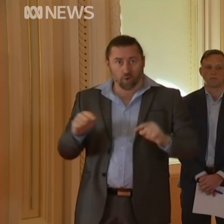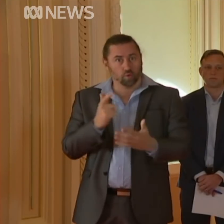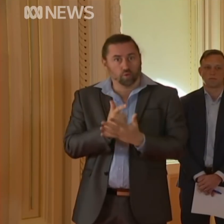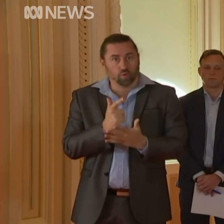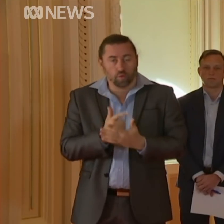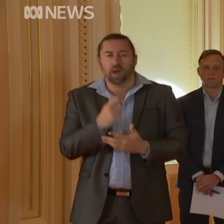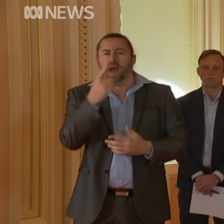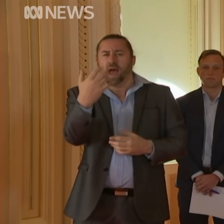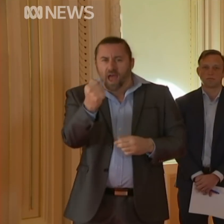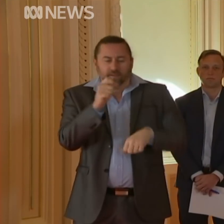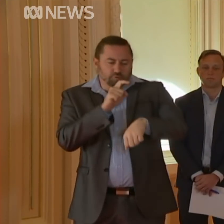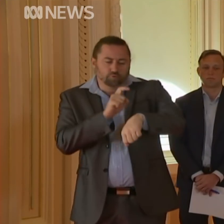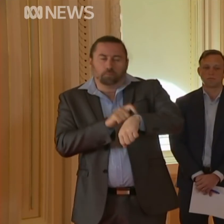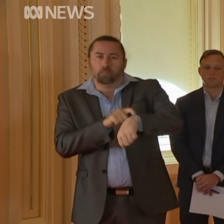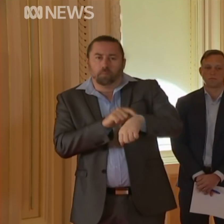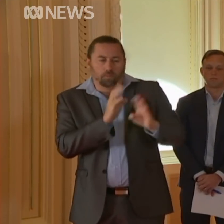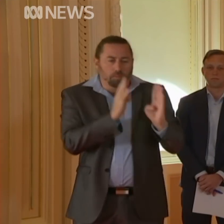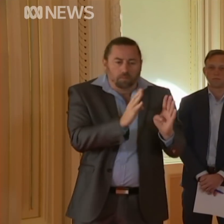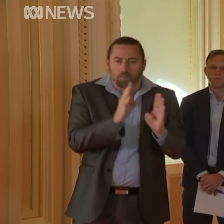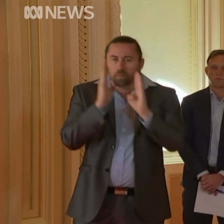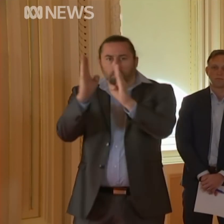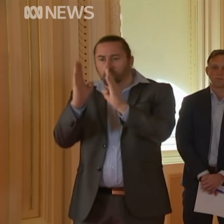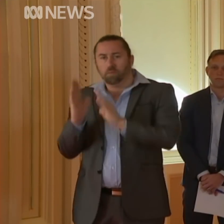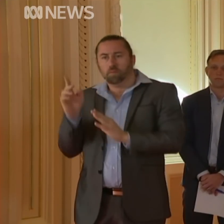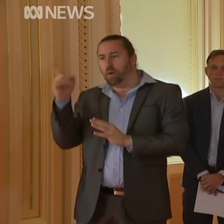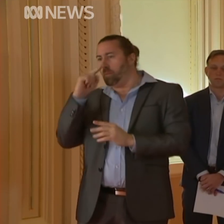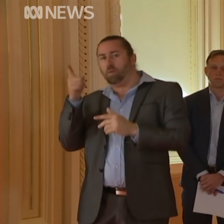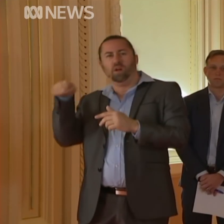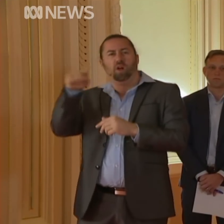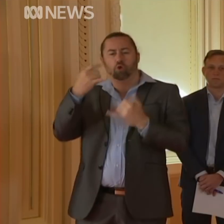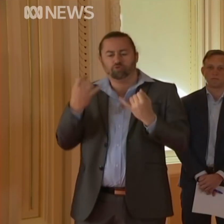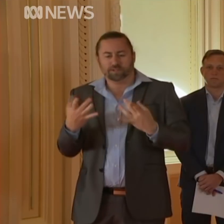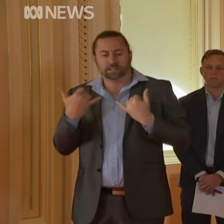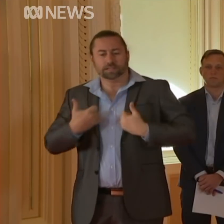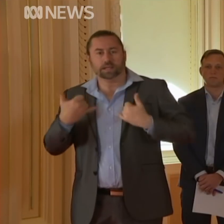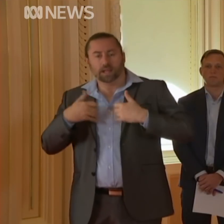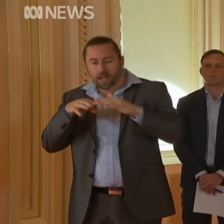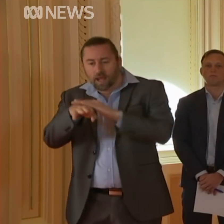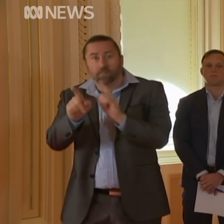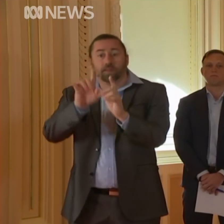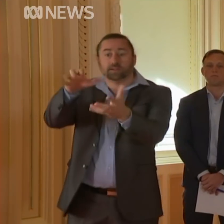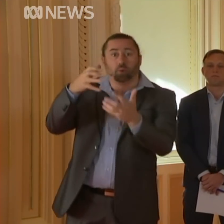times that people went to those particular establishments, whether they are takeaway shops,